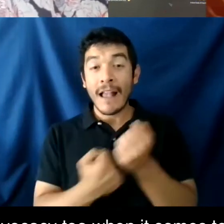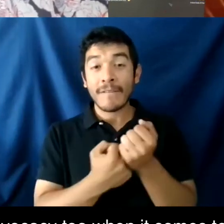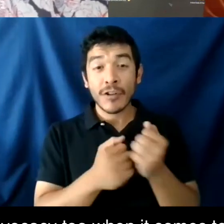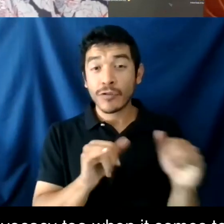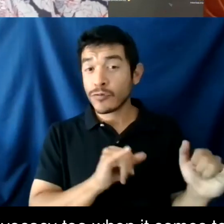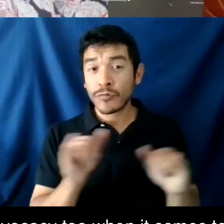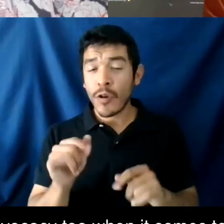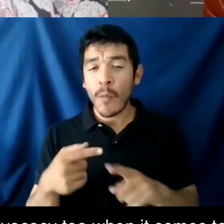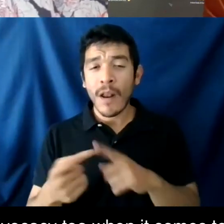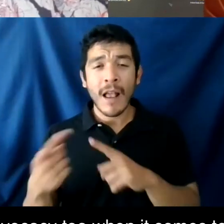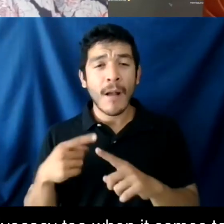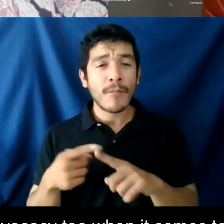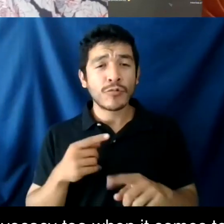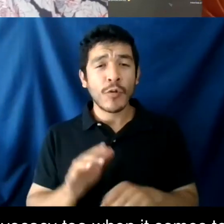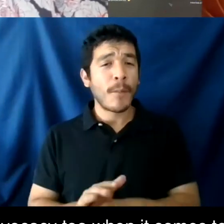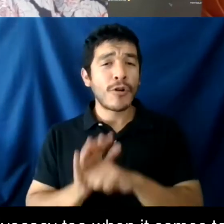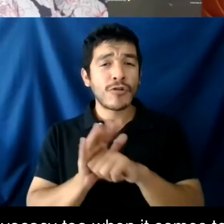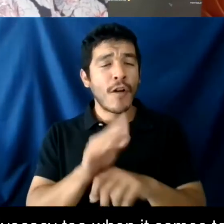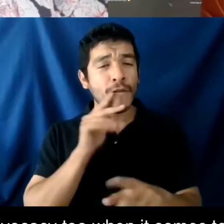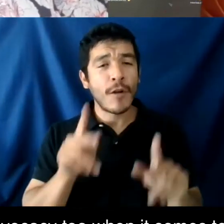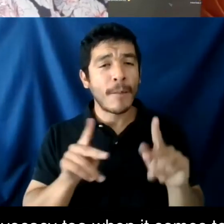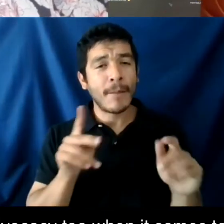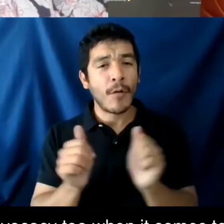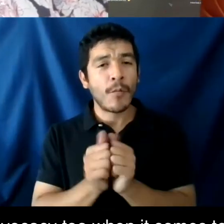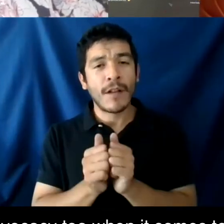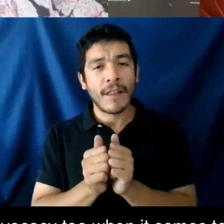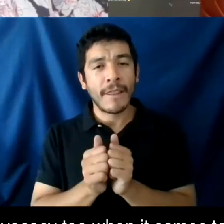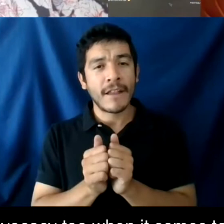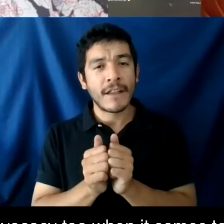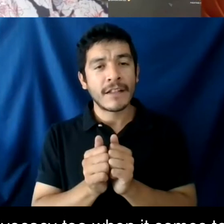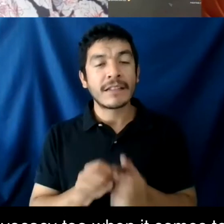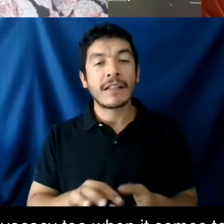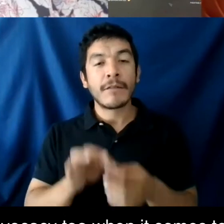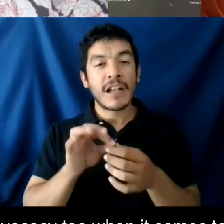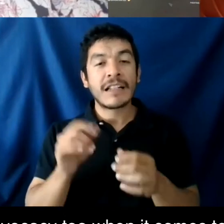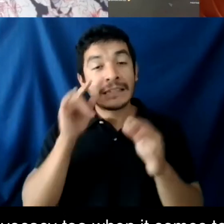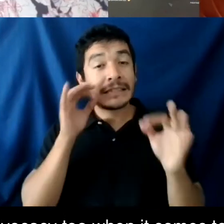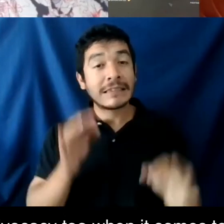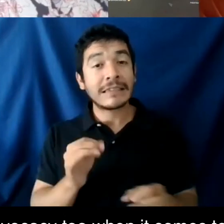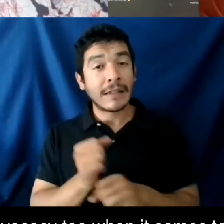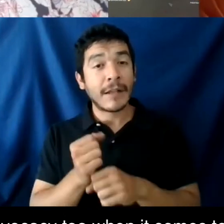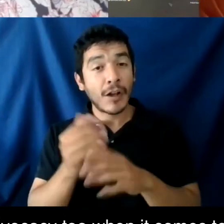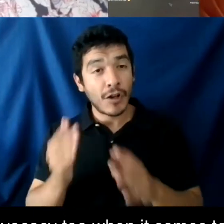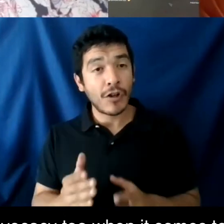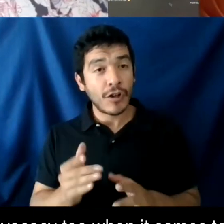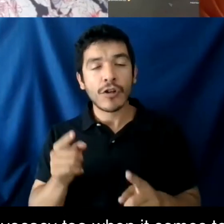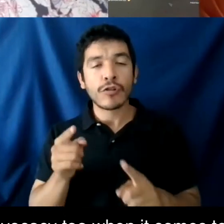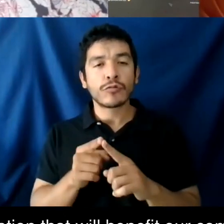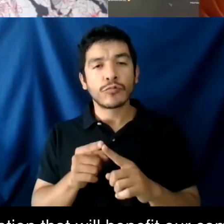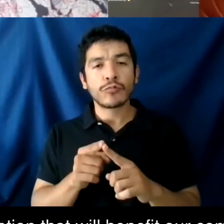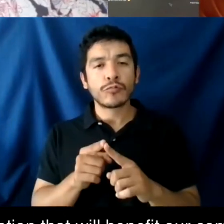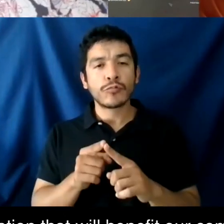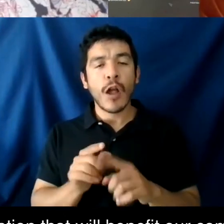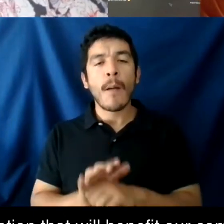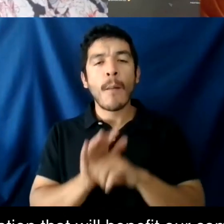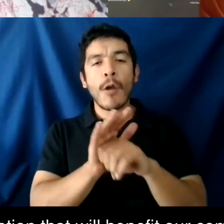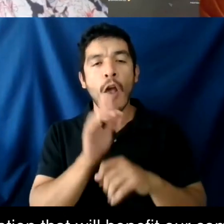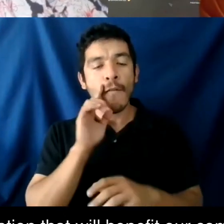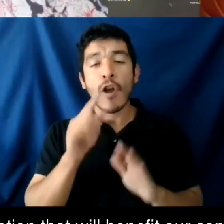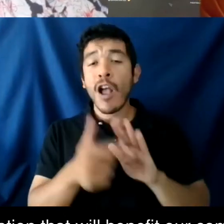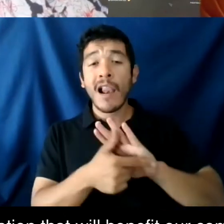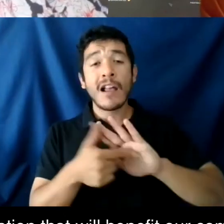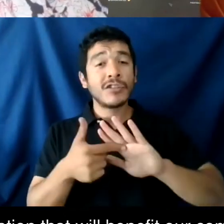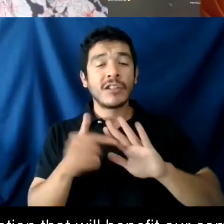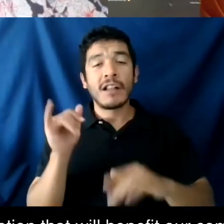it comes to pushing for people, especially decision makers, to push for legislation